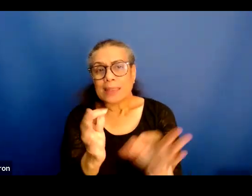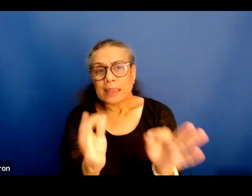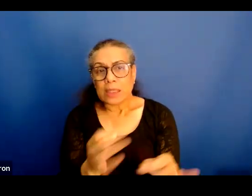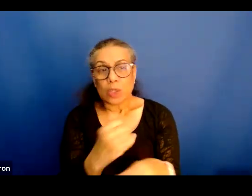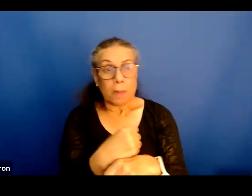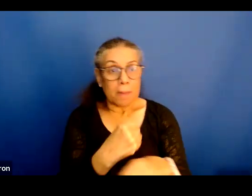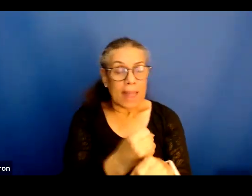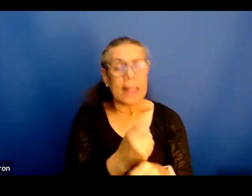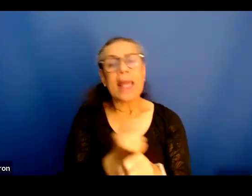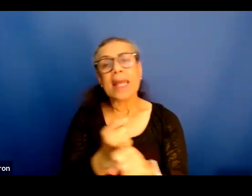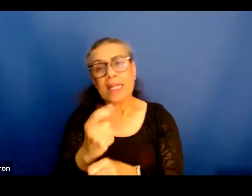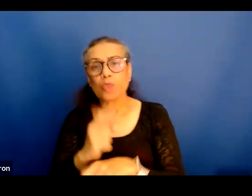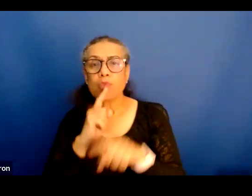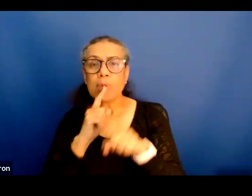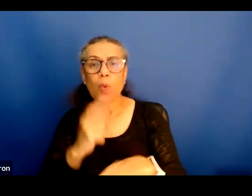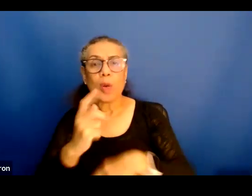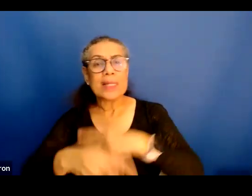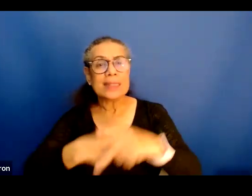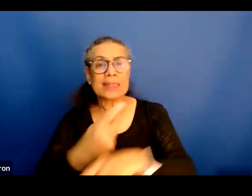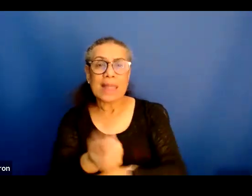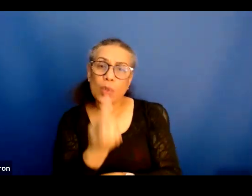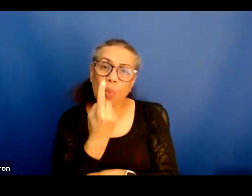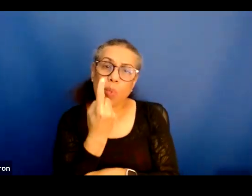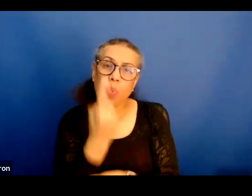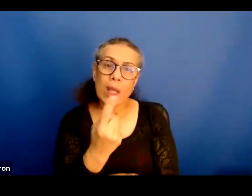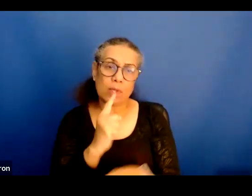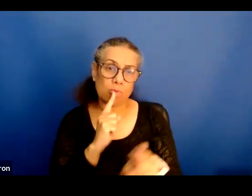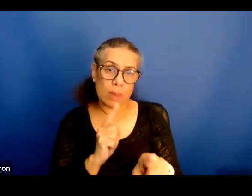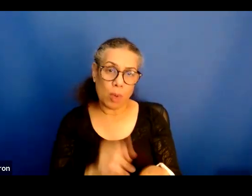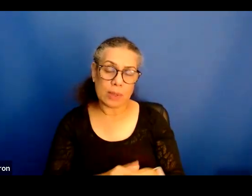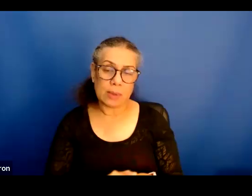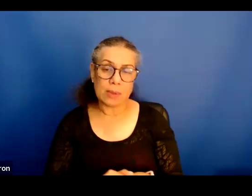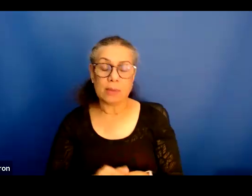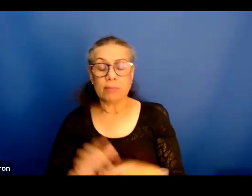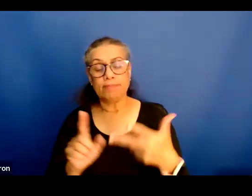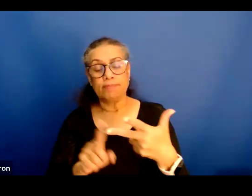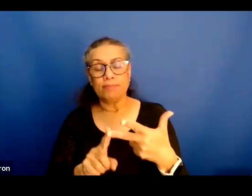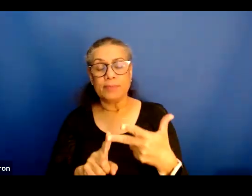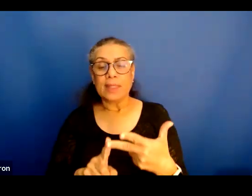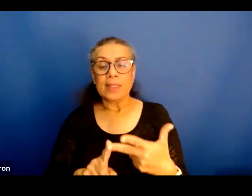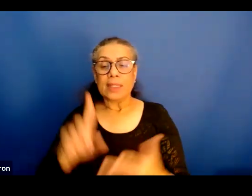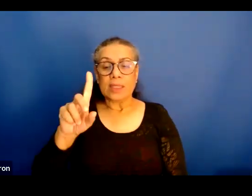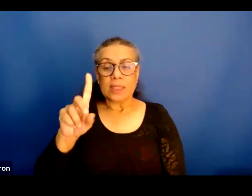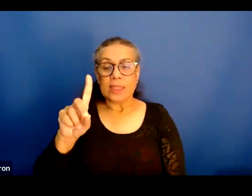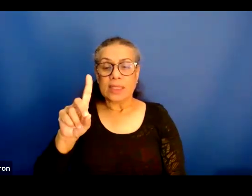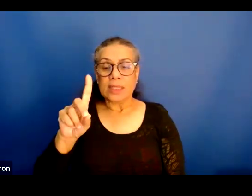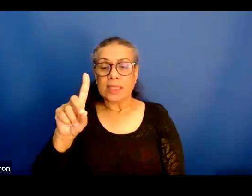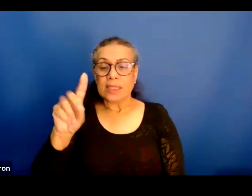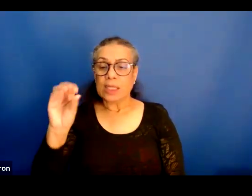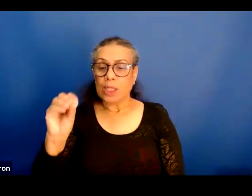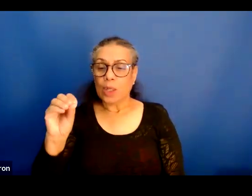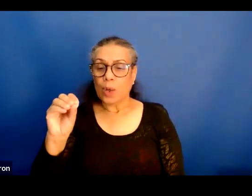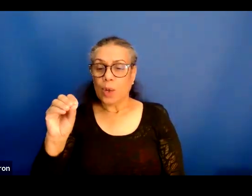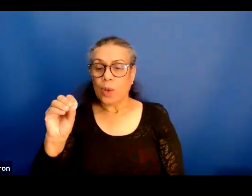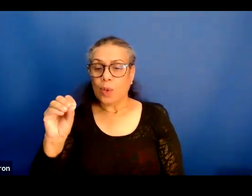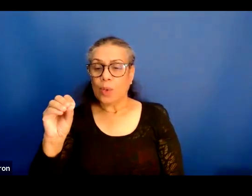and annually report Title I expenditures. Third, BPS's Department of Justice settlement agreement